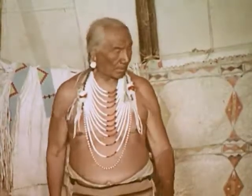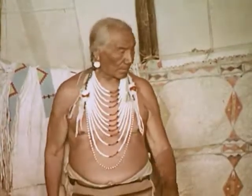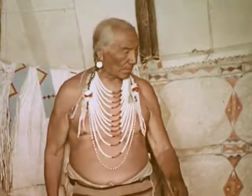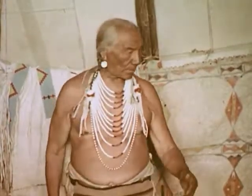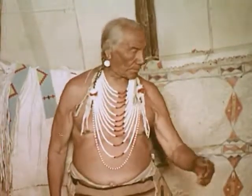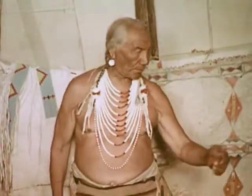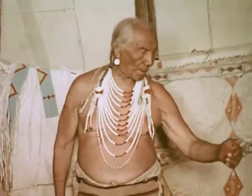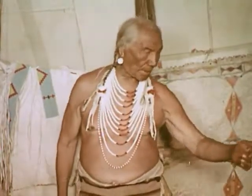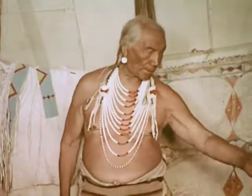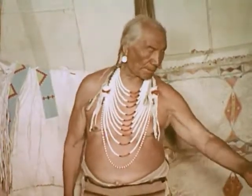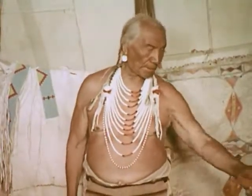Wait in water.